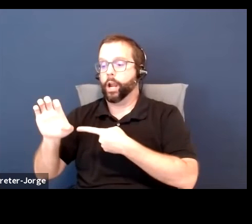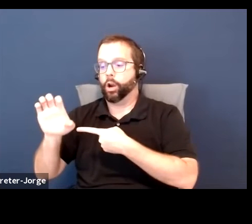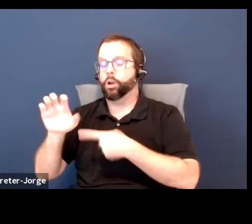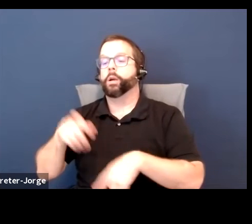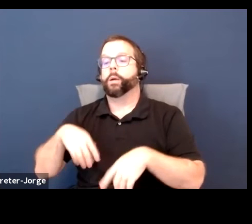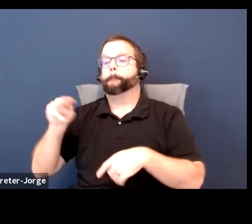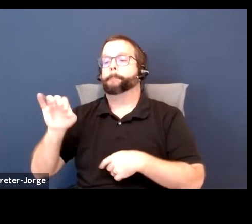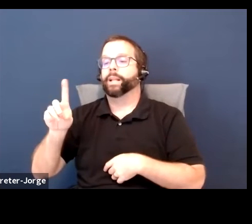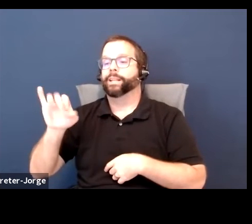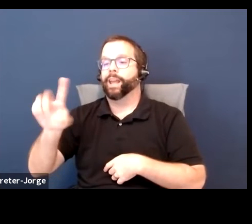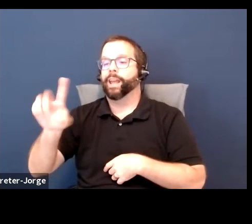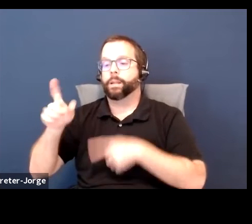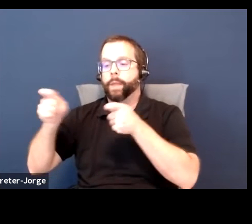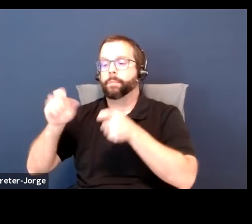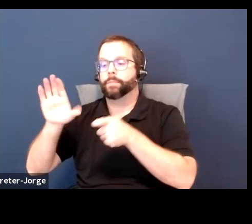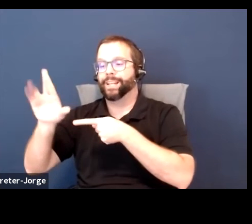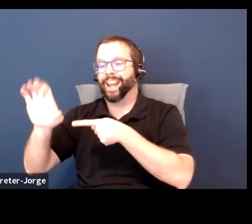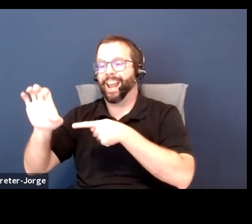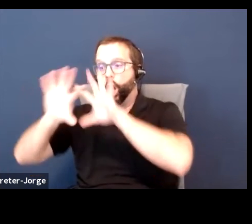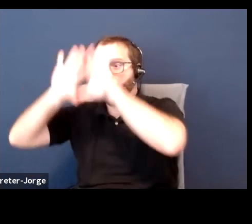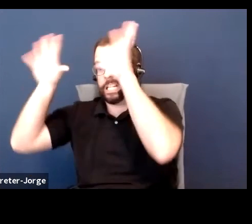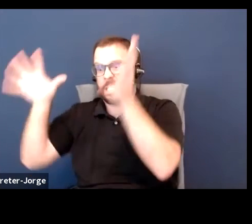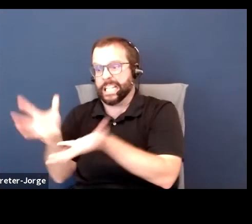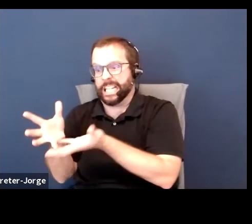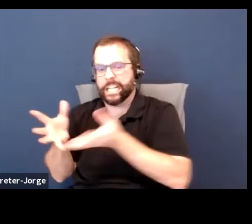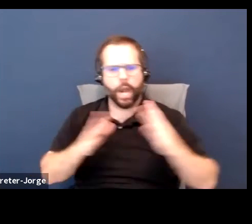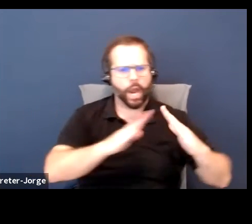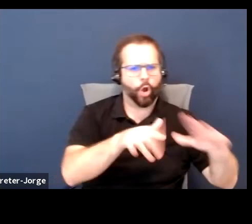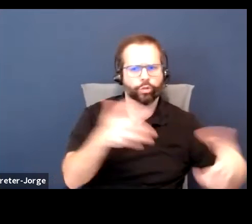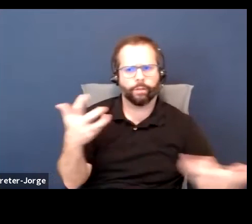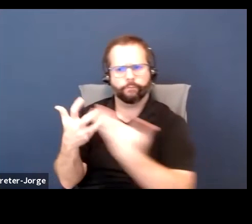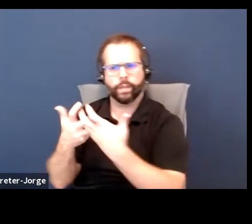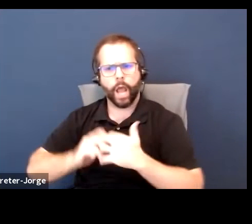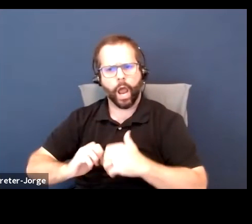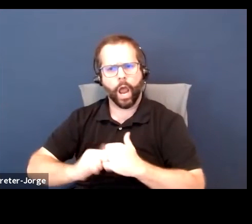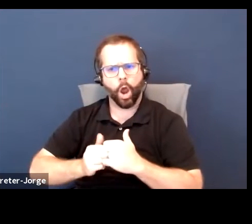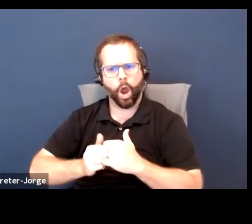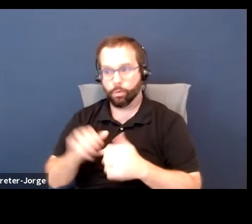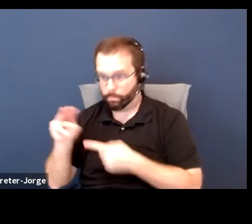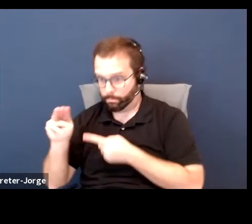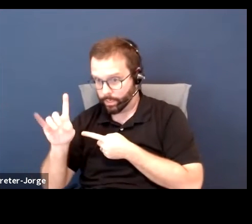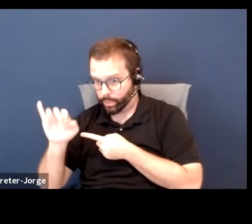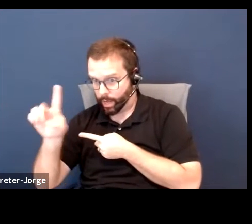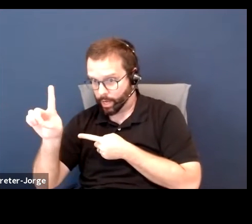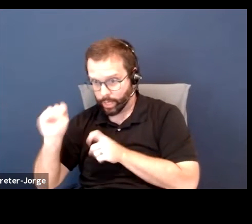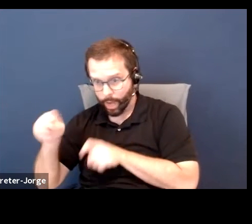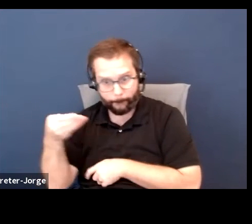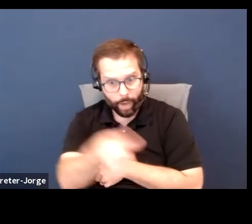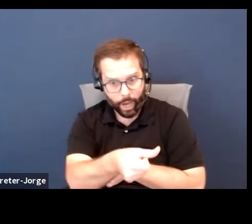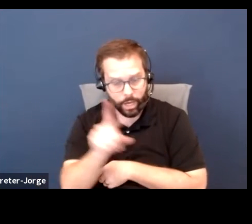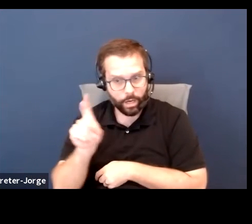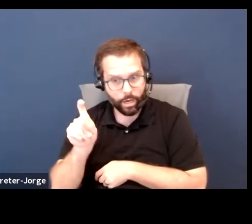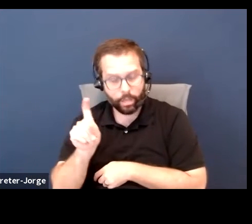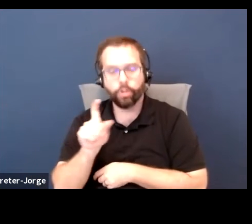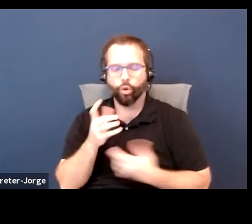care? So is this something that is compensable through Medicaid? And those were some of the questions that we had